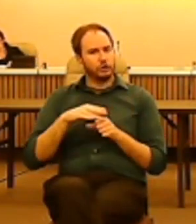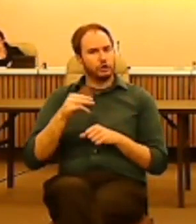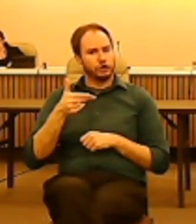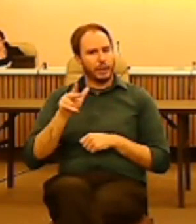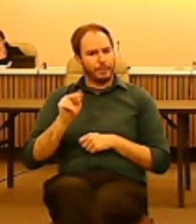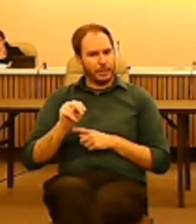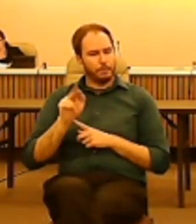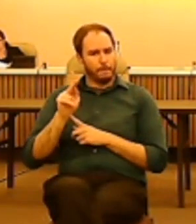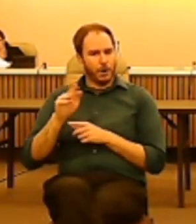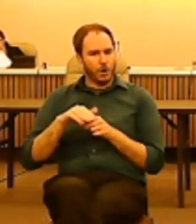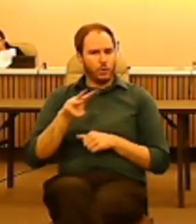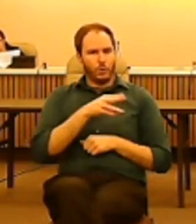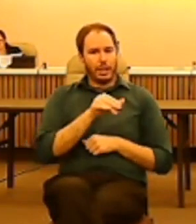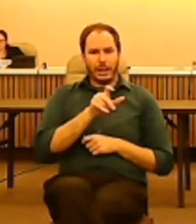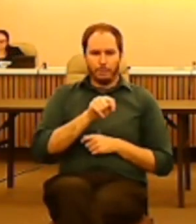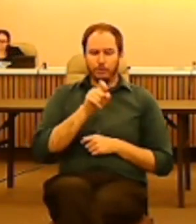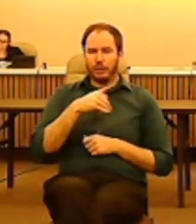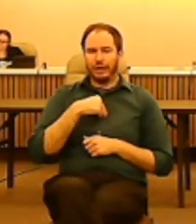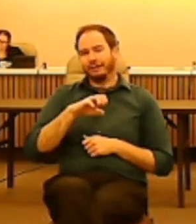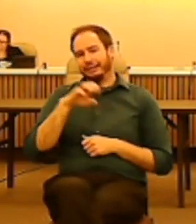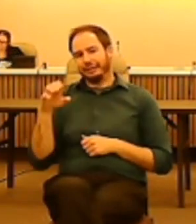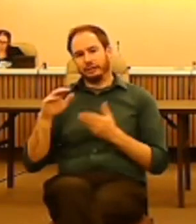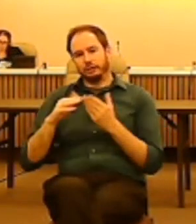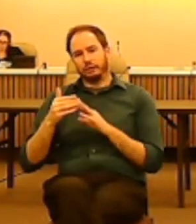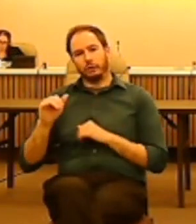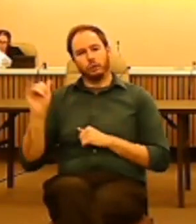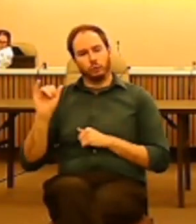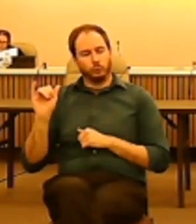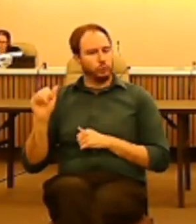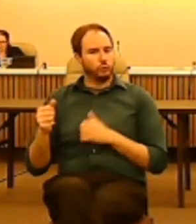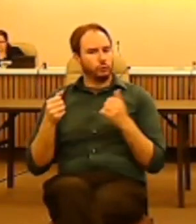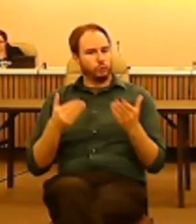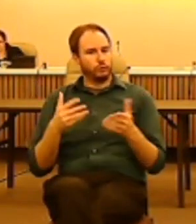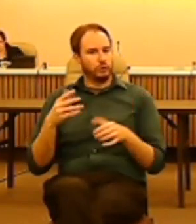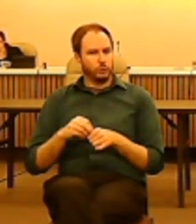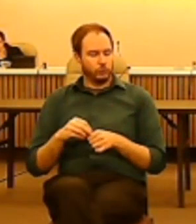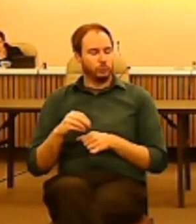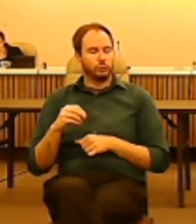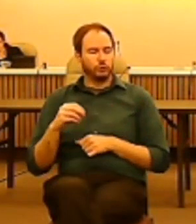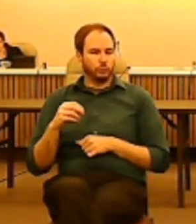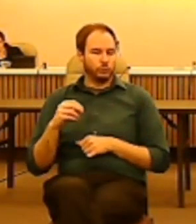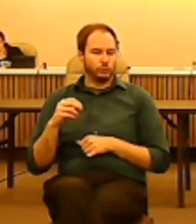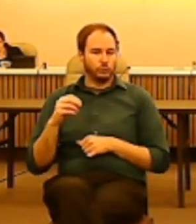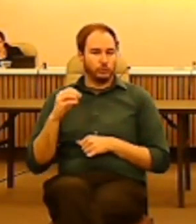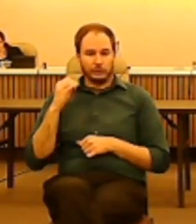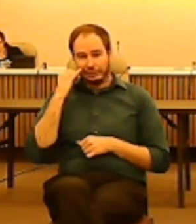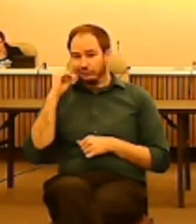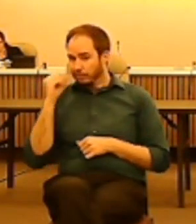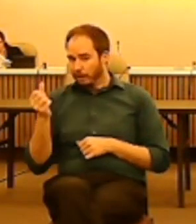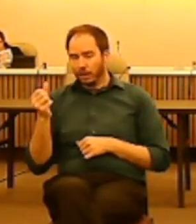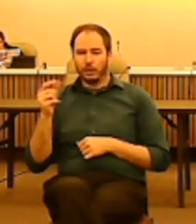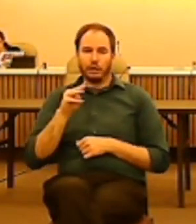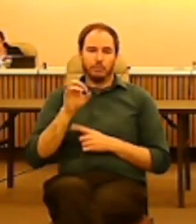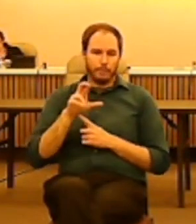that hamlet, we should have something of the east side of town as well. And if not in the